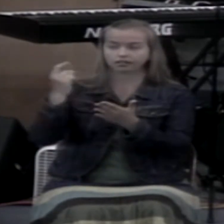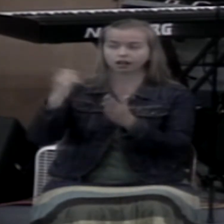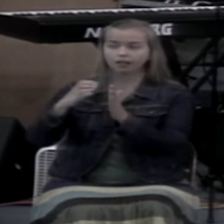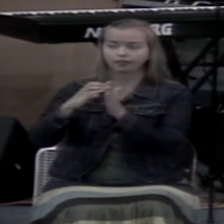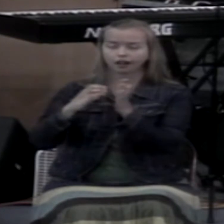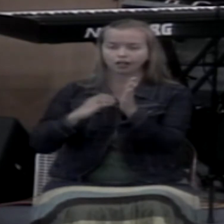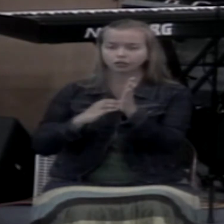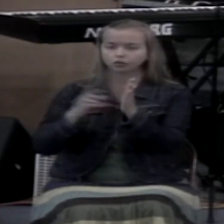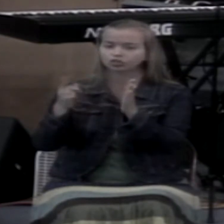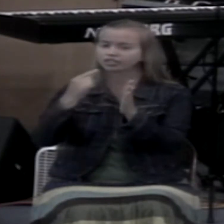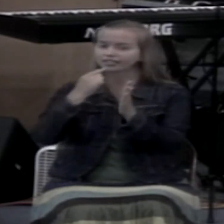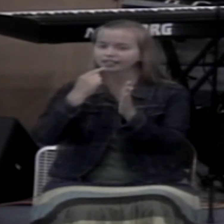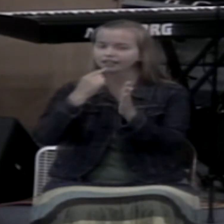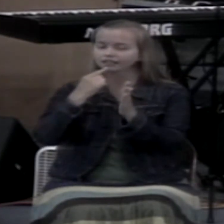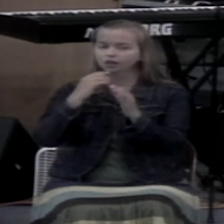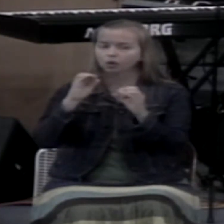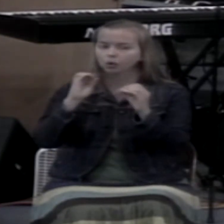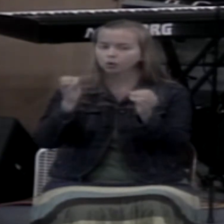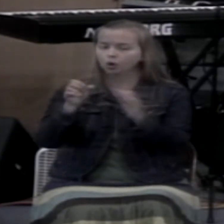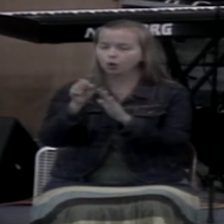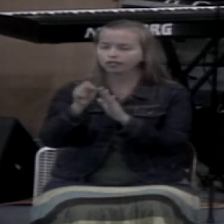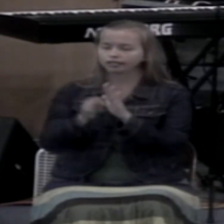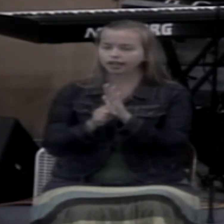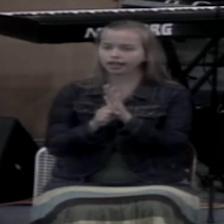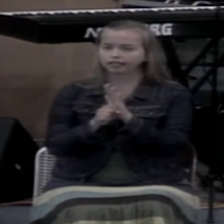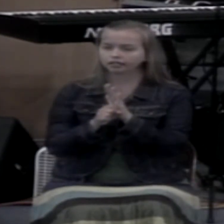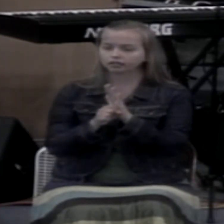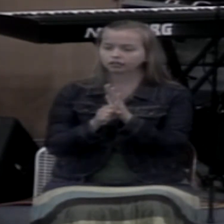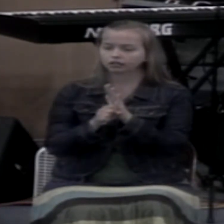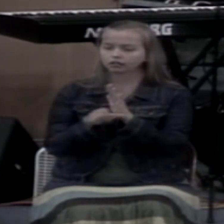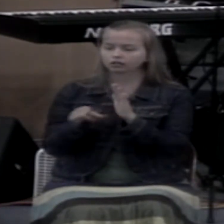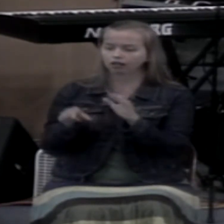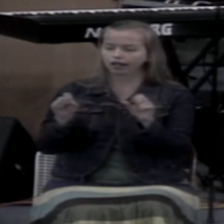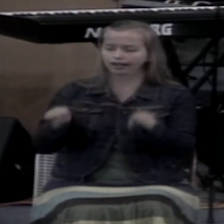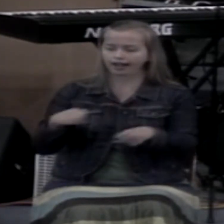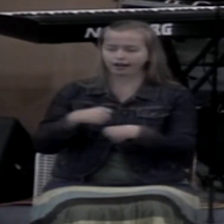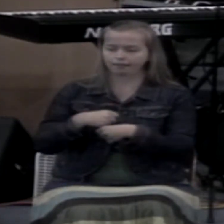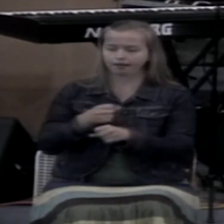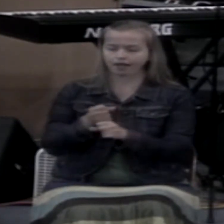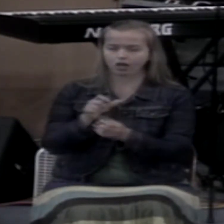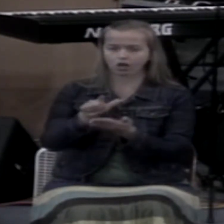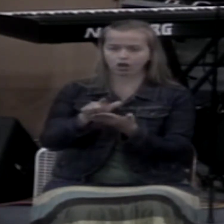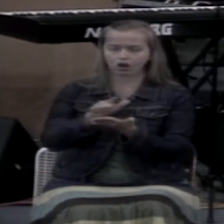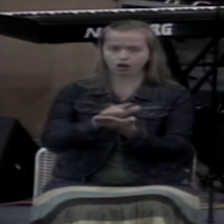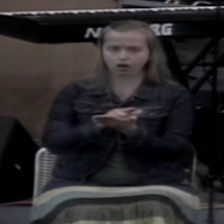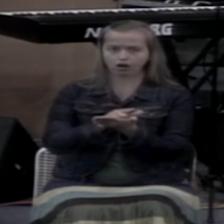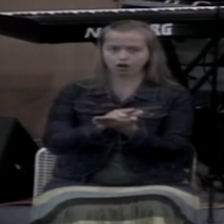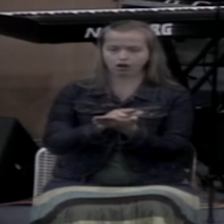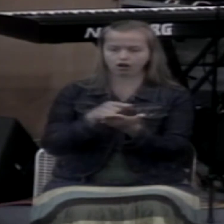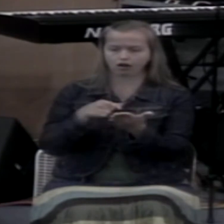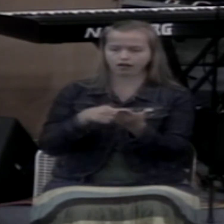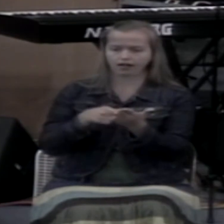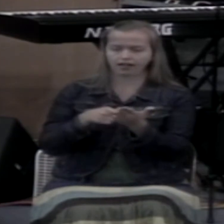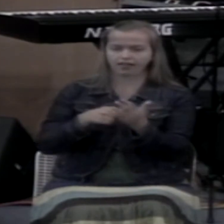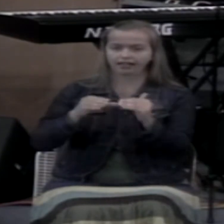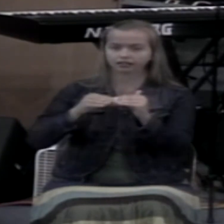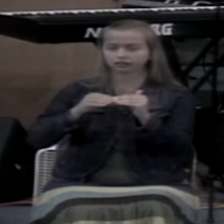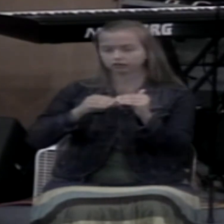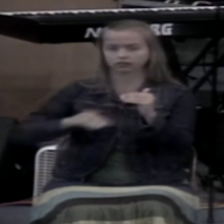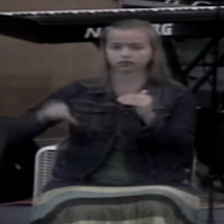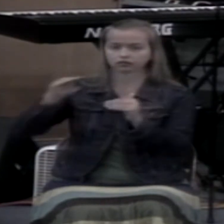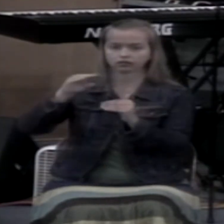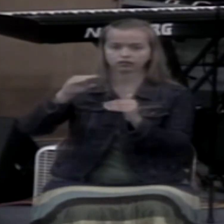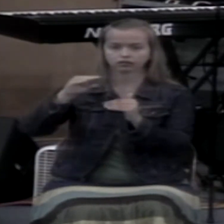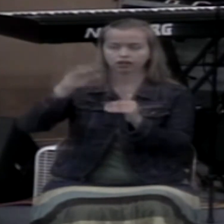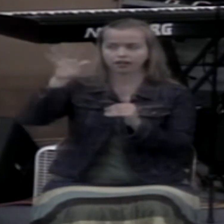that exceeds the federal law. So the federal law is the law of the